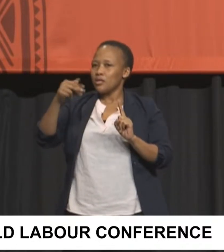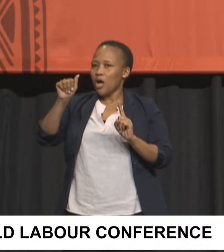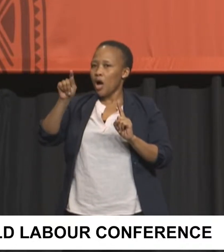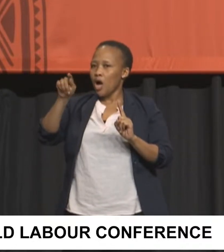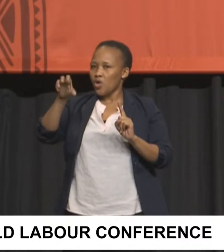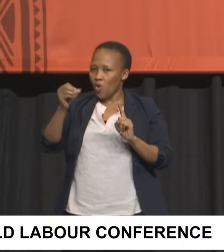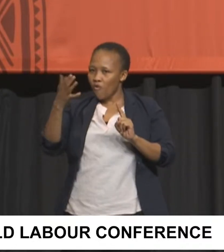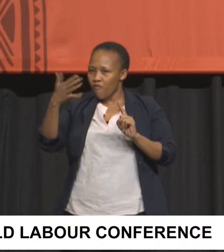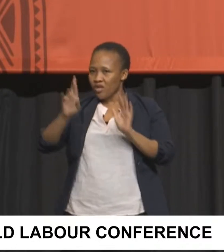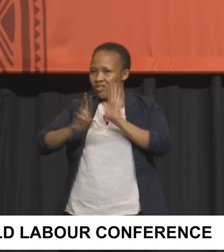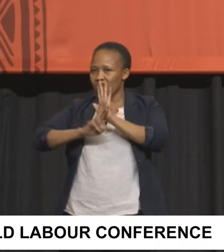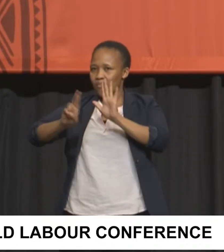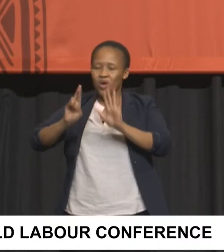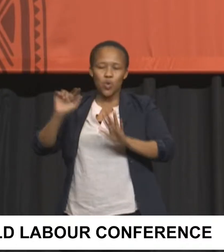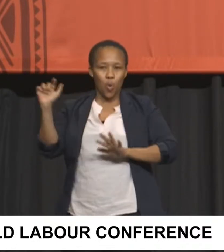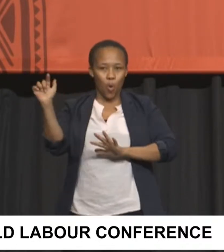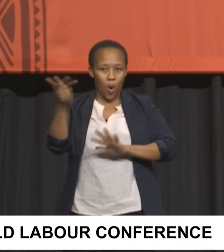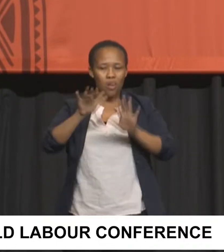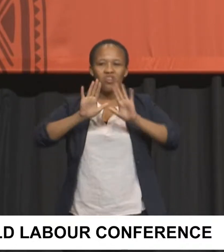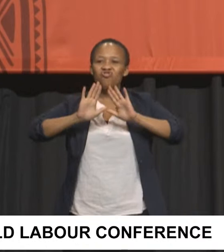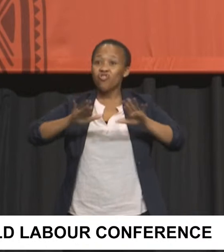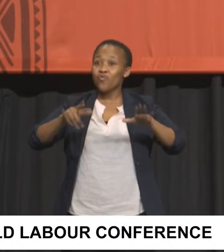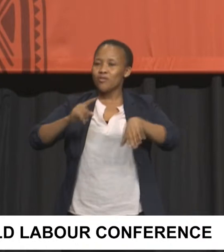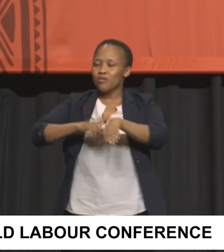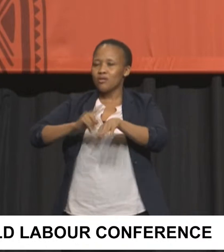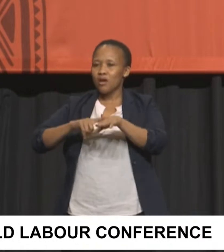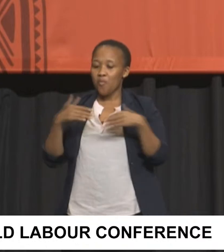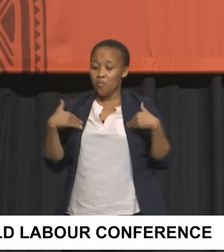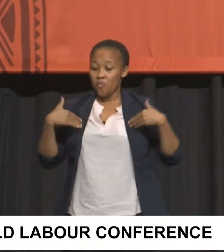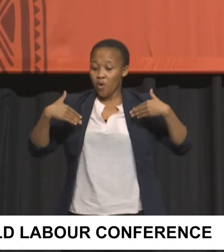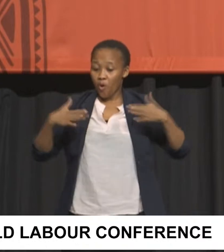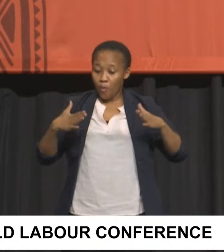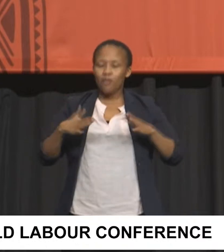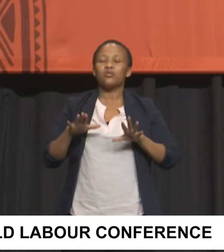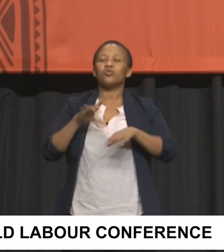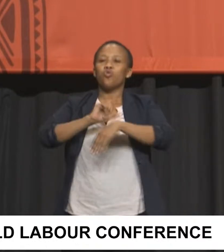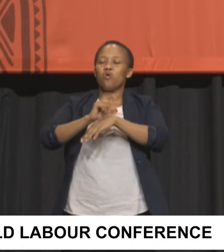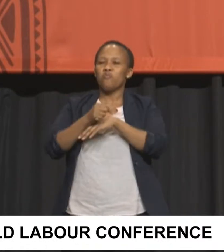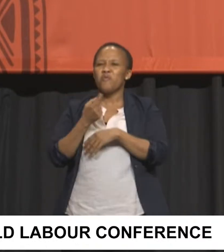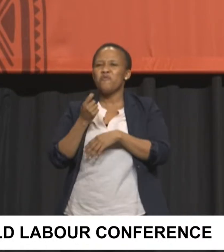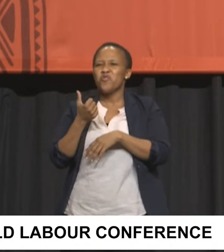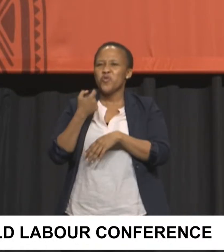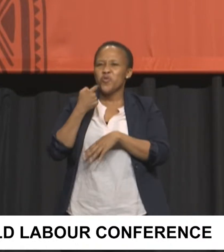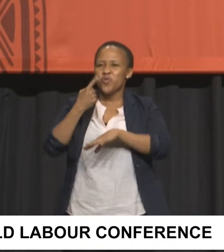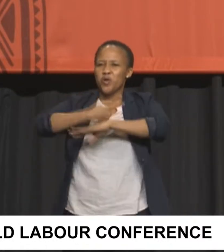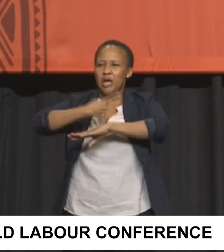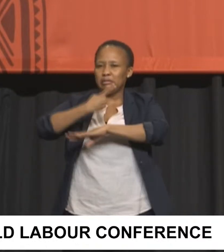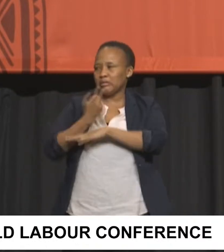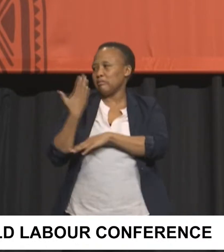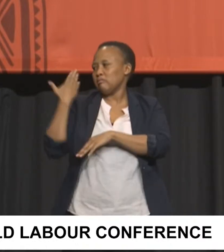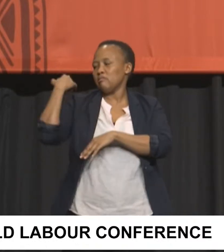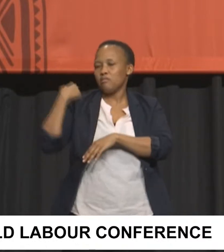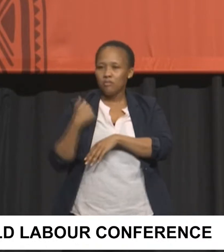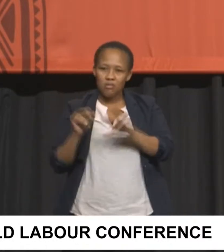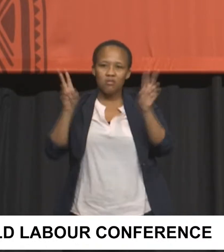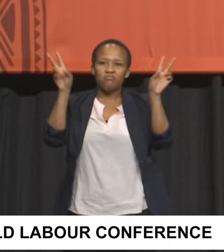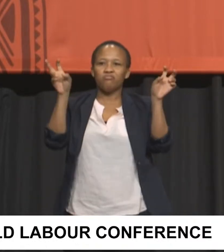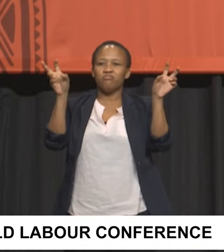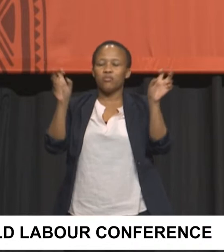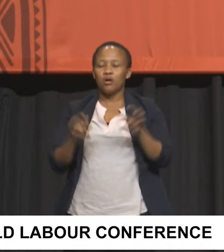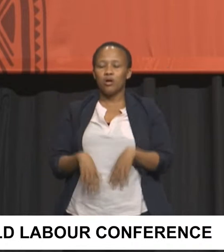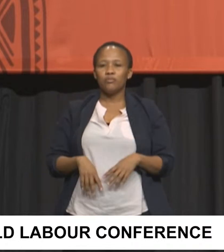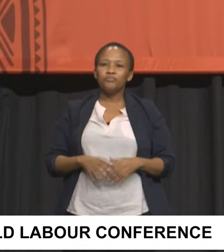on behalf of all the children when we opened this conference during a few days ago. He says, and I quote, "The world